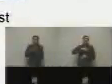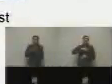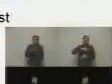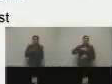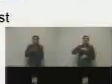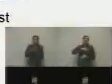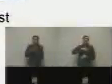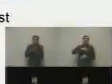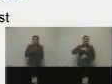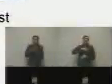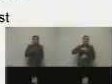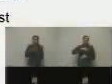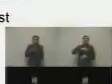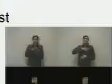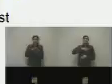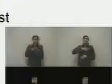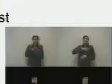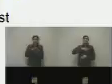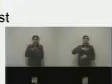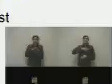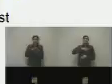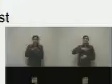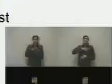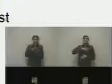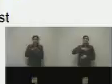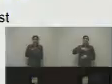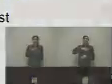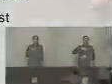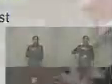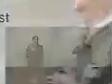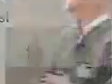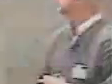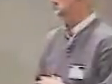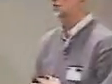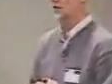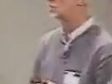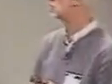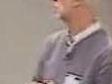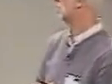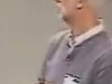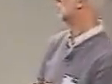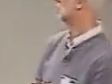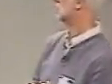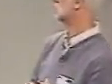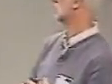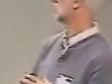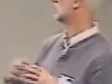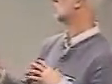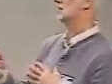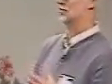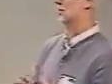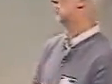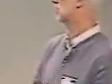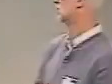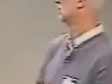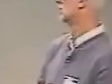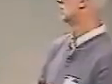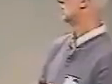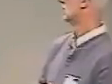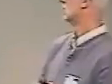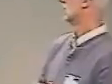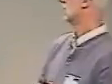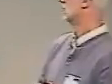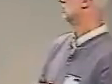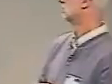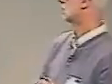So some future things we're doing, or current and future things, dynamic region of interest. And I have a demo for that too, just showing a skin detection algorithm.